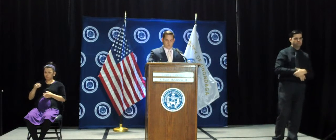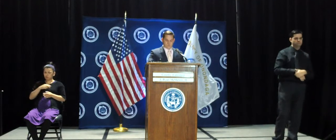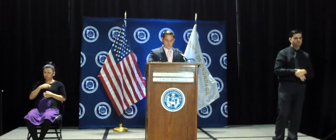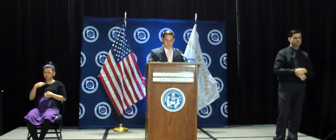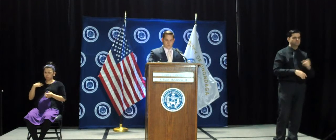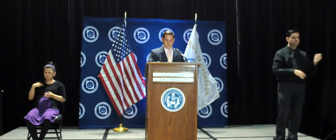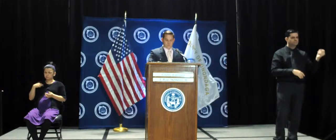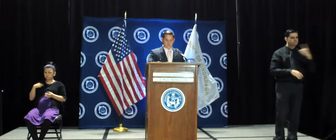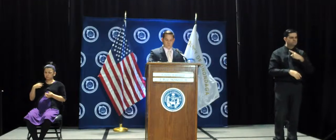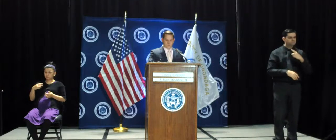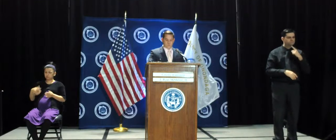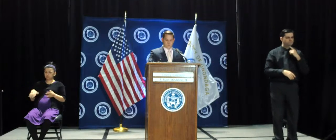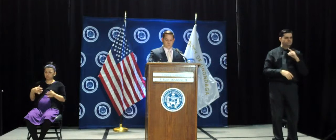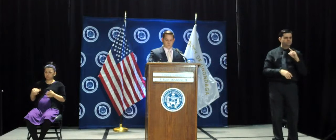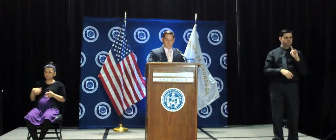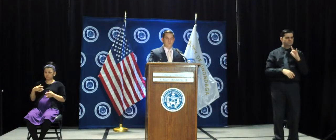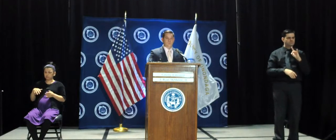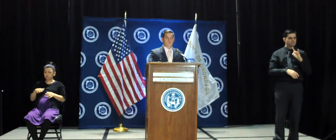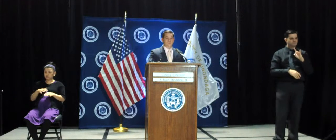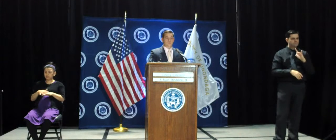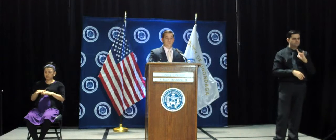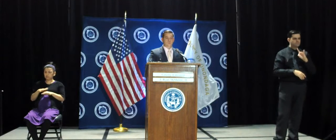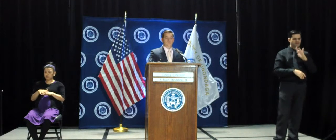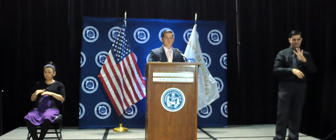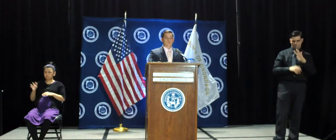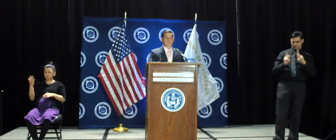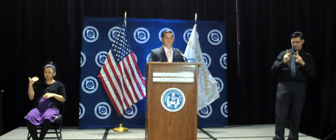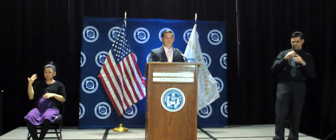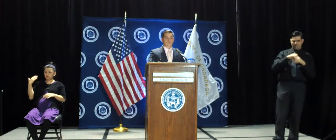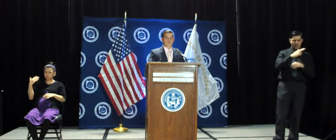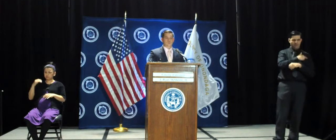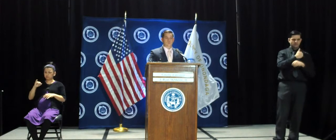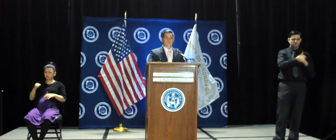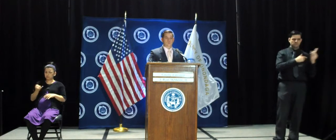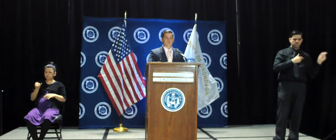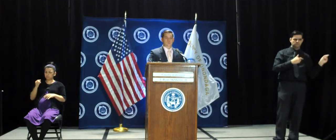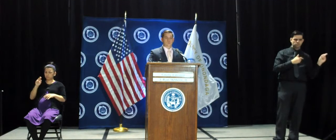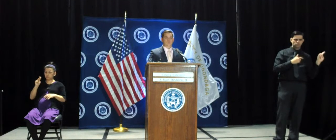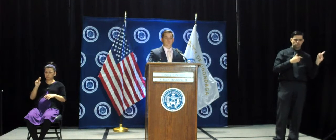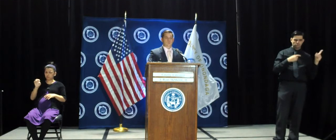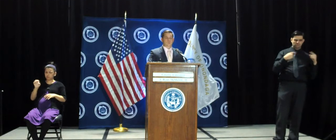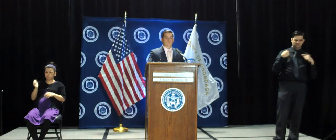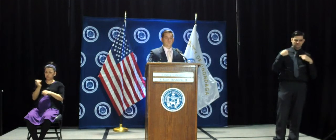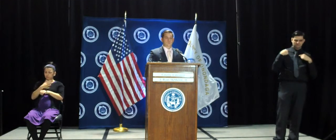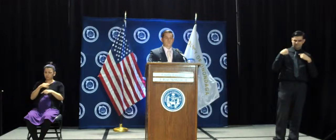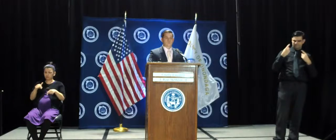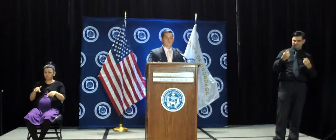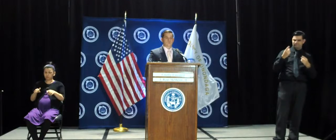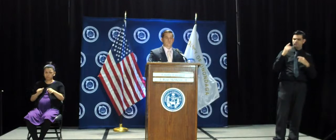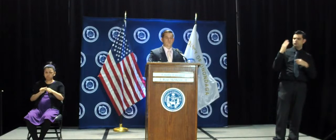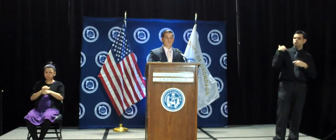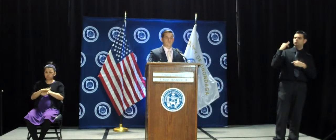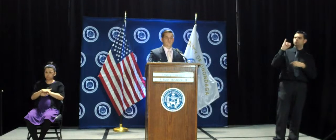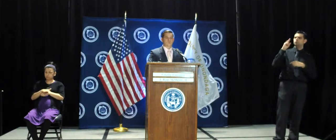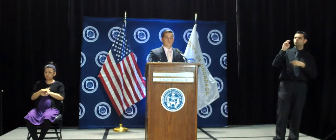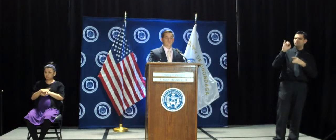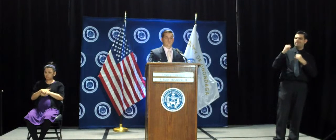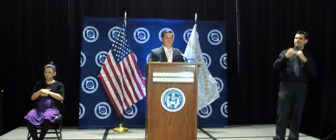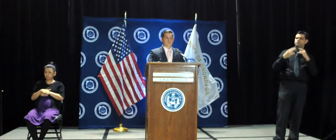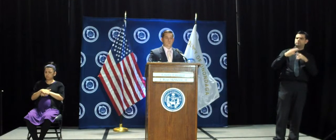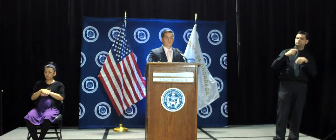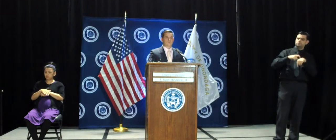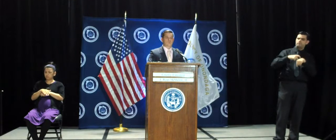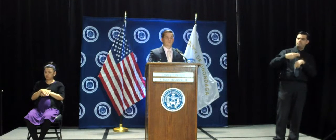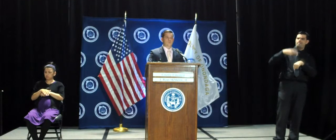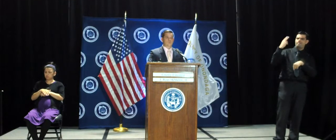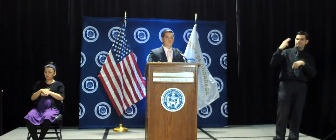June, by 10, 15% more even. And you talked about a surge. That's a word we haven't heard